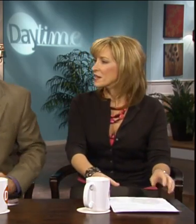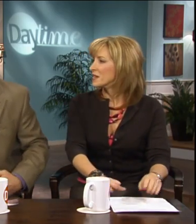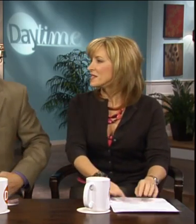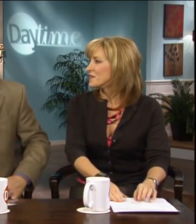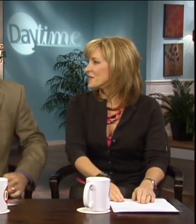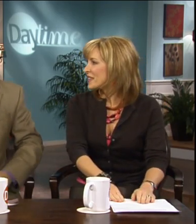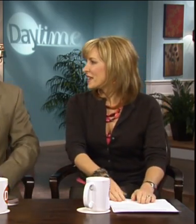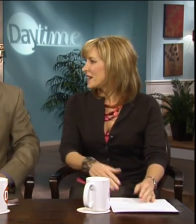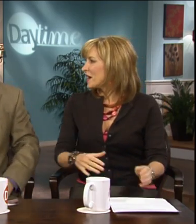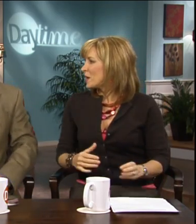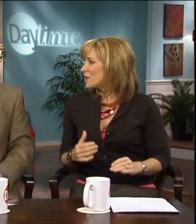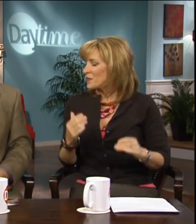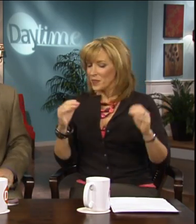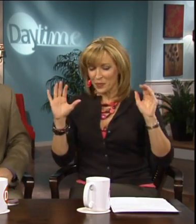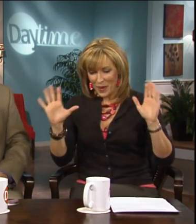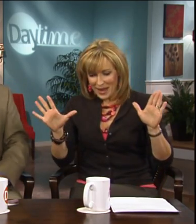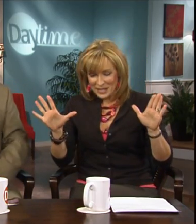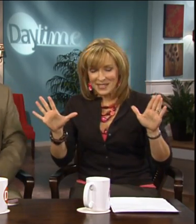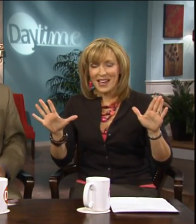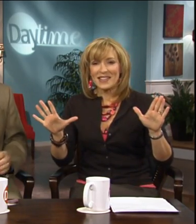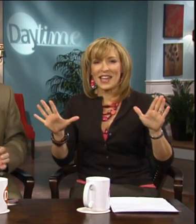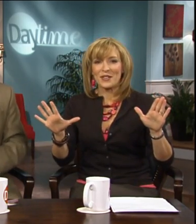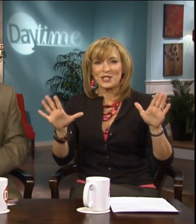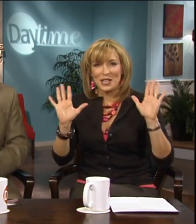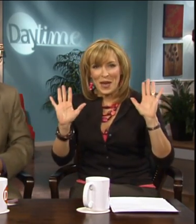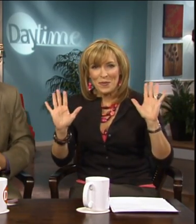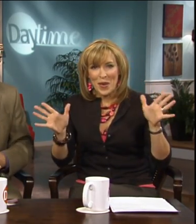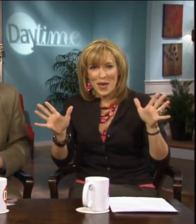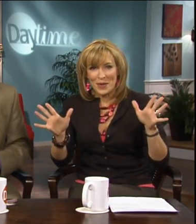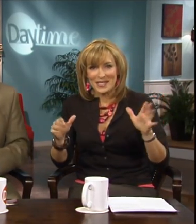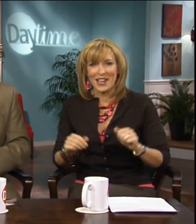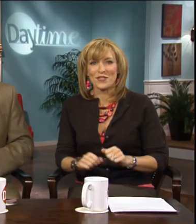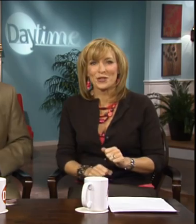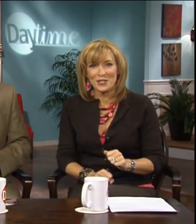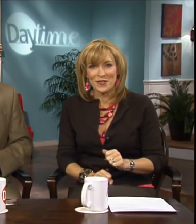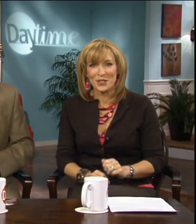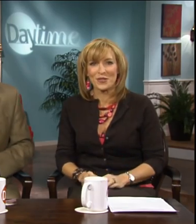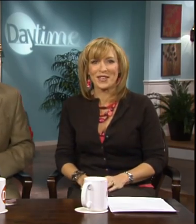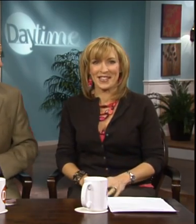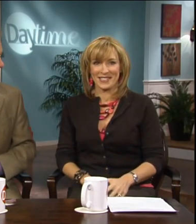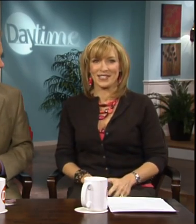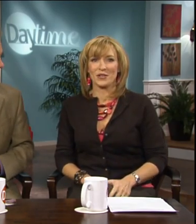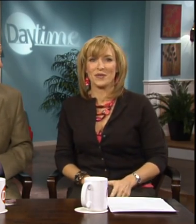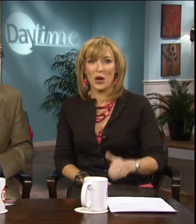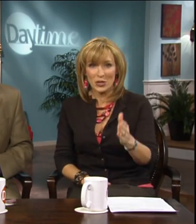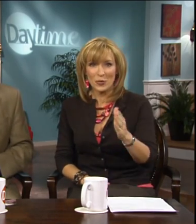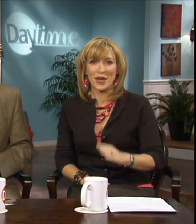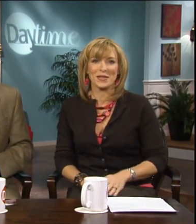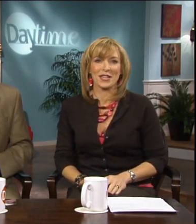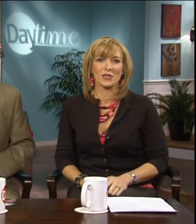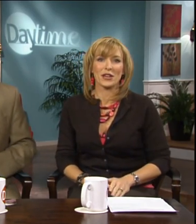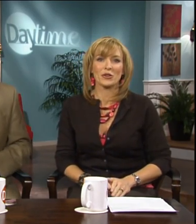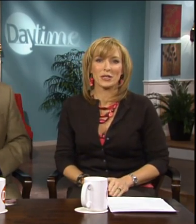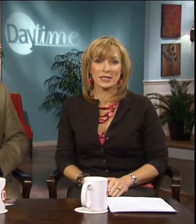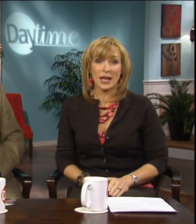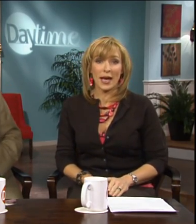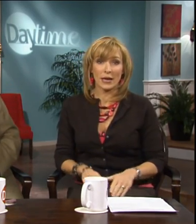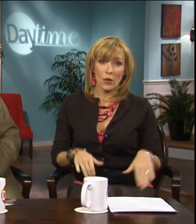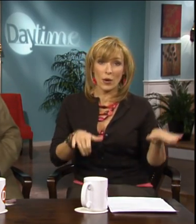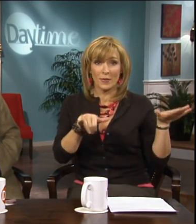baby contest also that's coming up. But back to sign language and babies. I've learned a few things. So all you babies out there who can sign, what